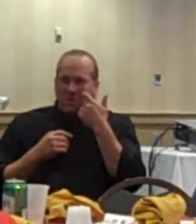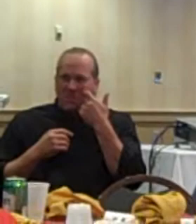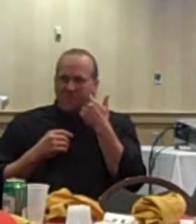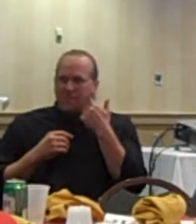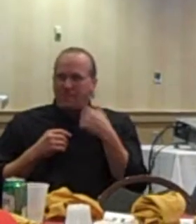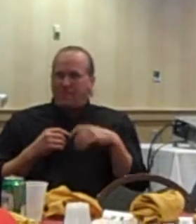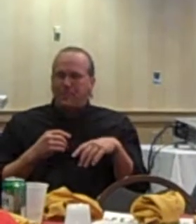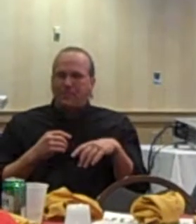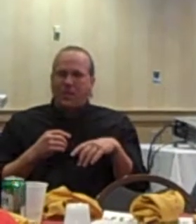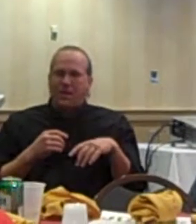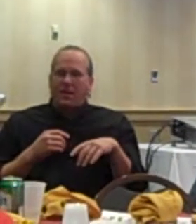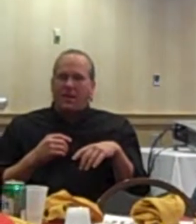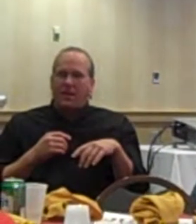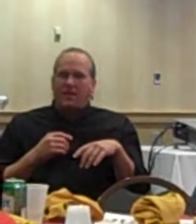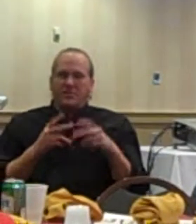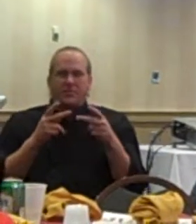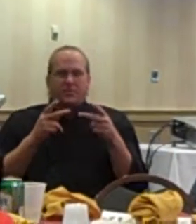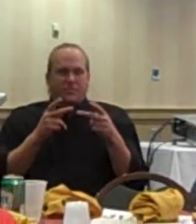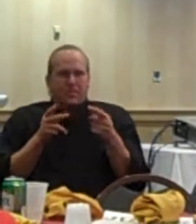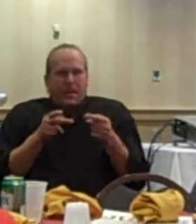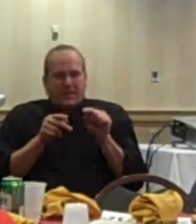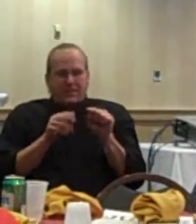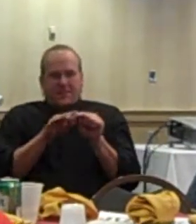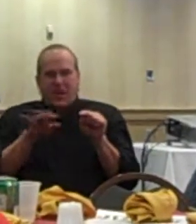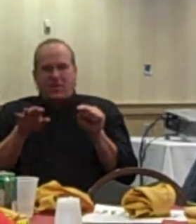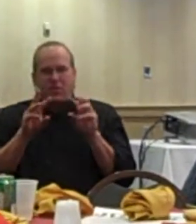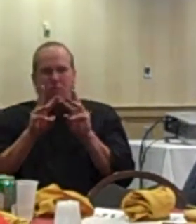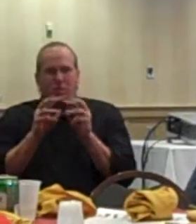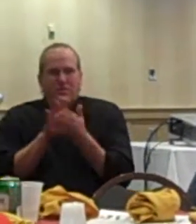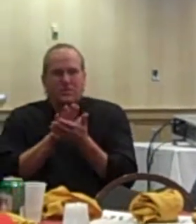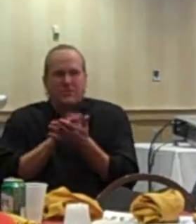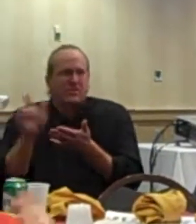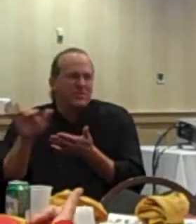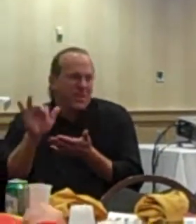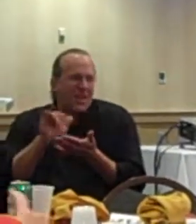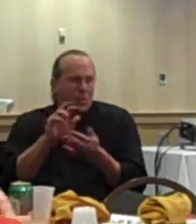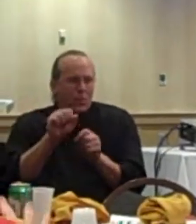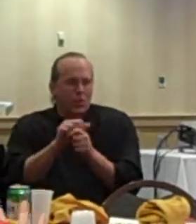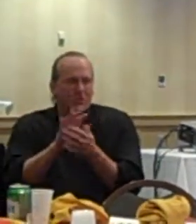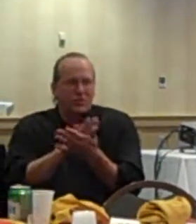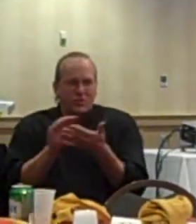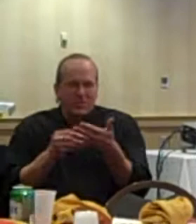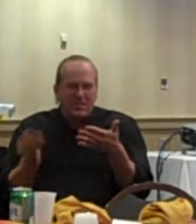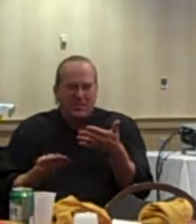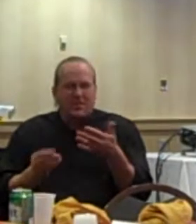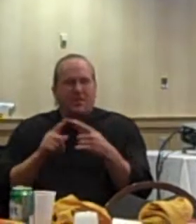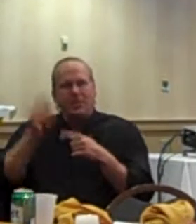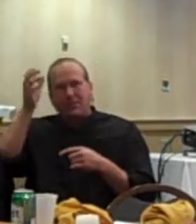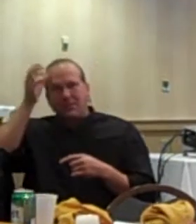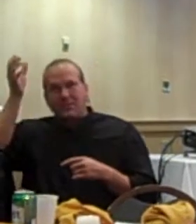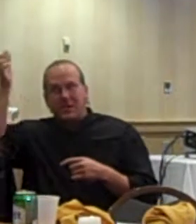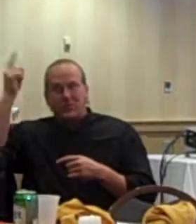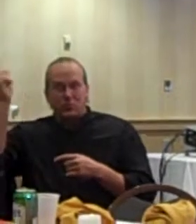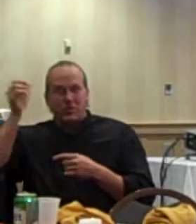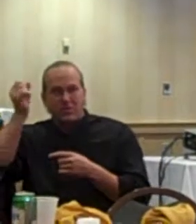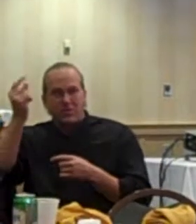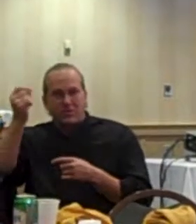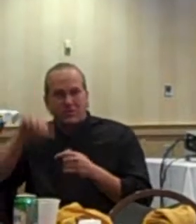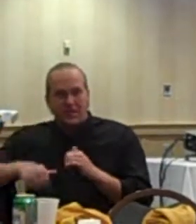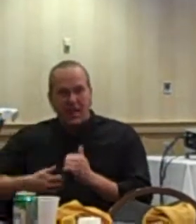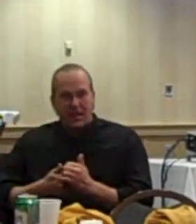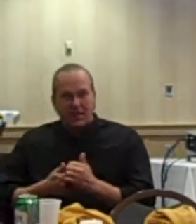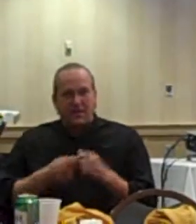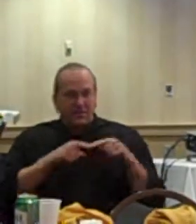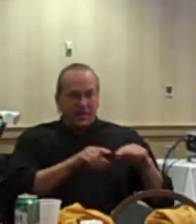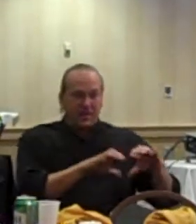website. There's a place value worksheet. You'll notice these are all kind of worksheet-like. I think conceptual understanding